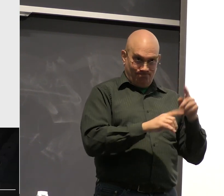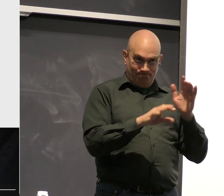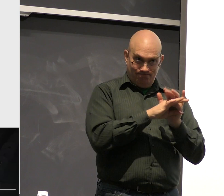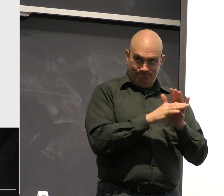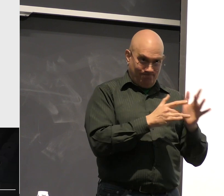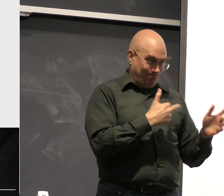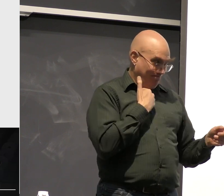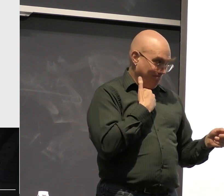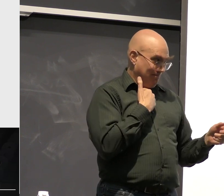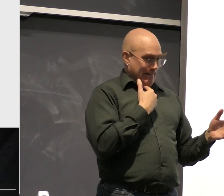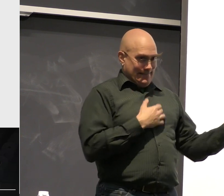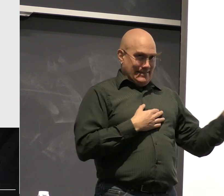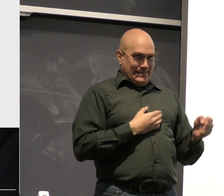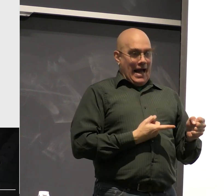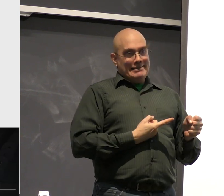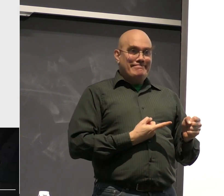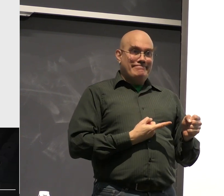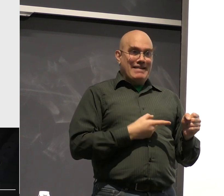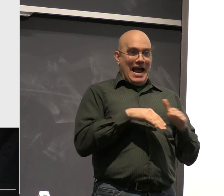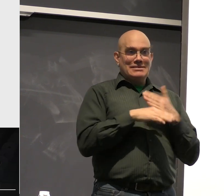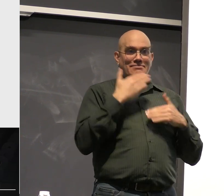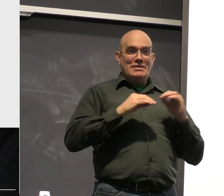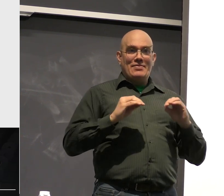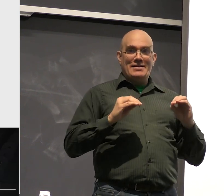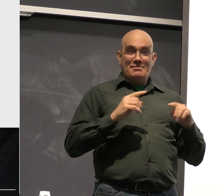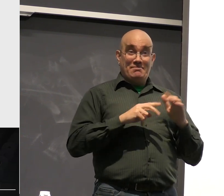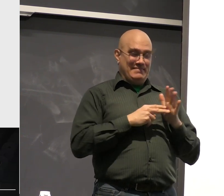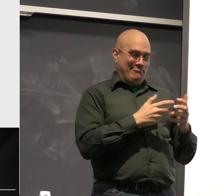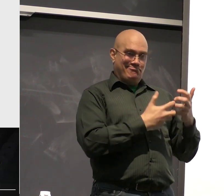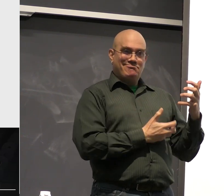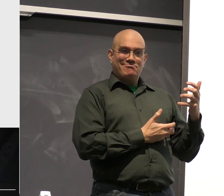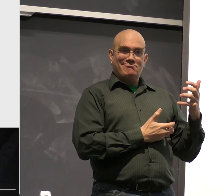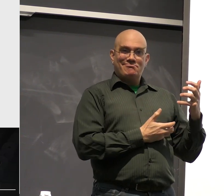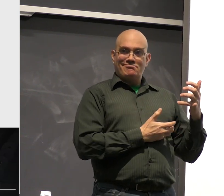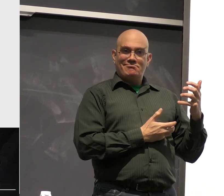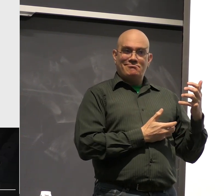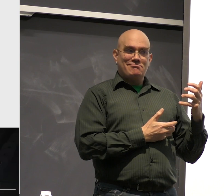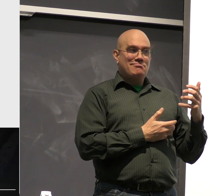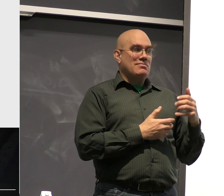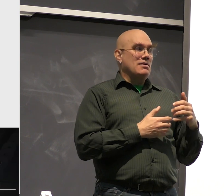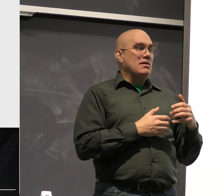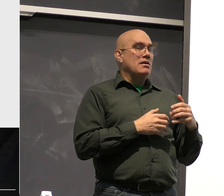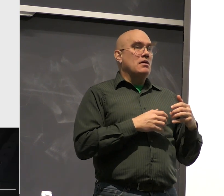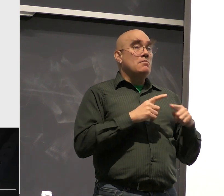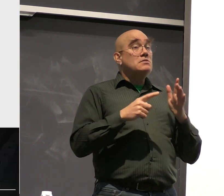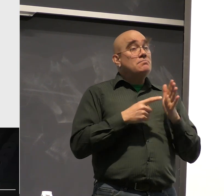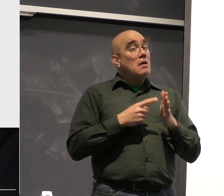find them. It's difficult to find those interpreters. Sometimes you have to work with what you have, but they might not necessarily be a good fit to that type of